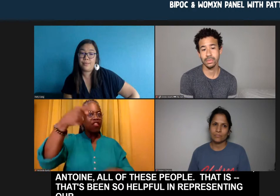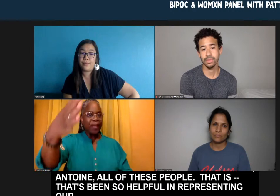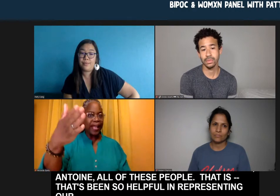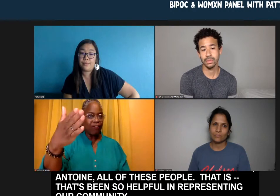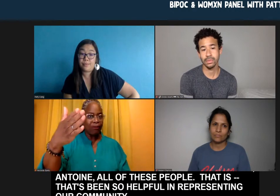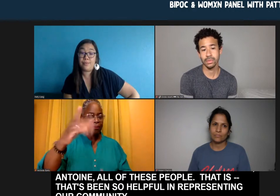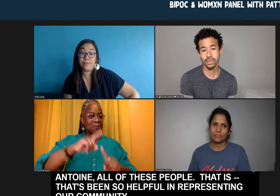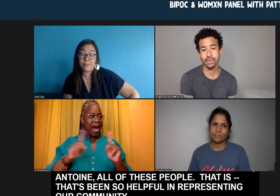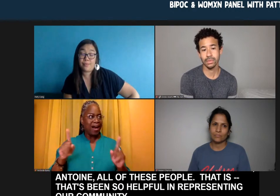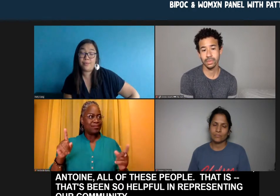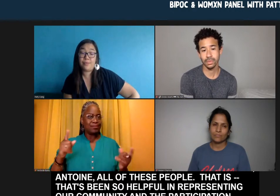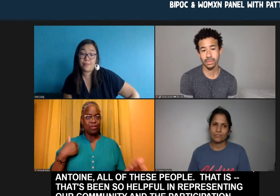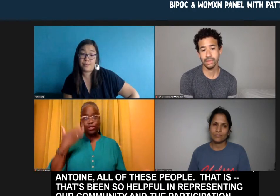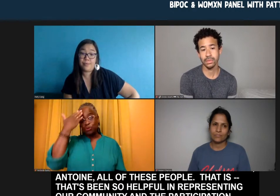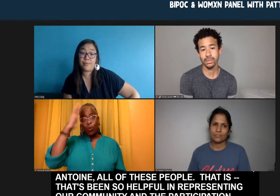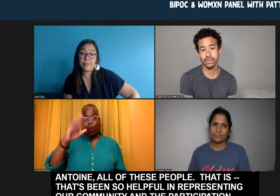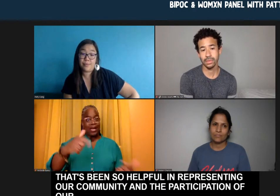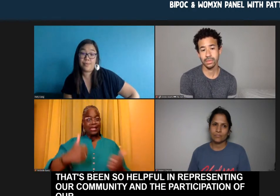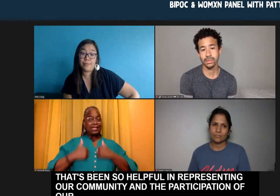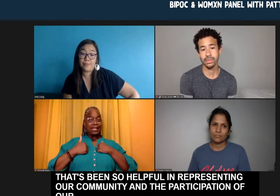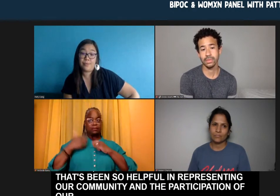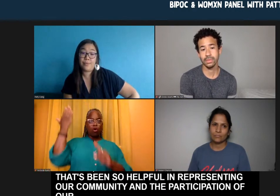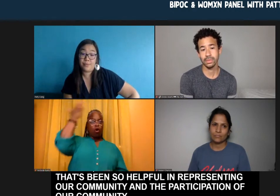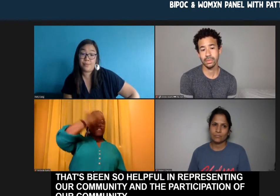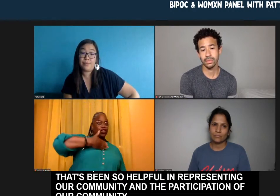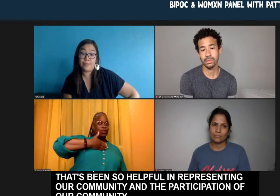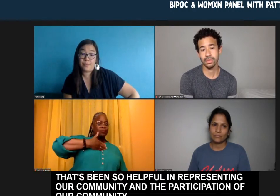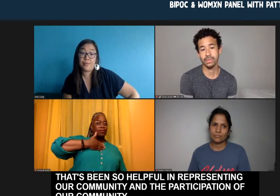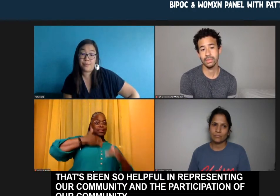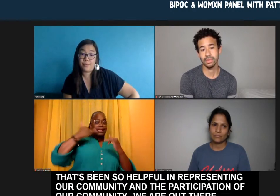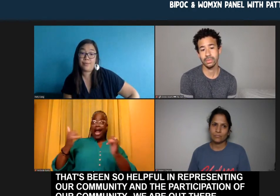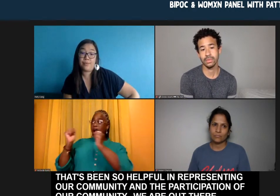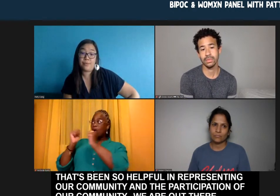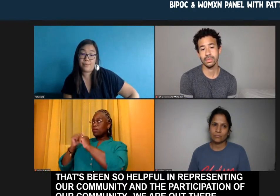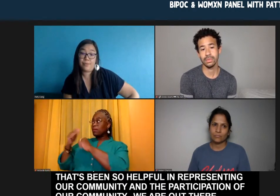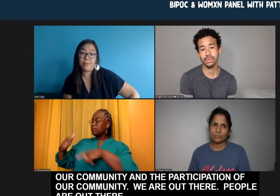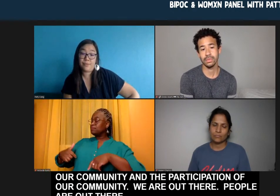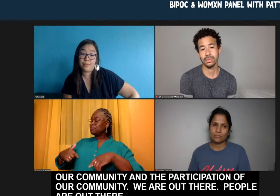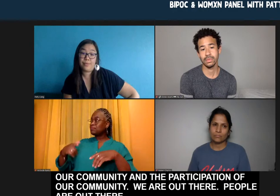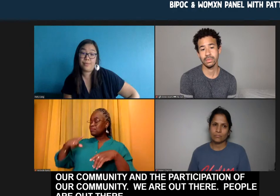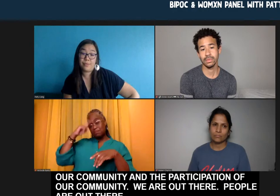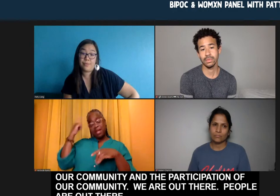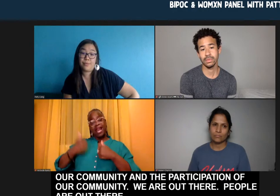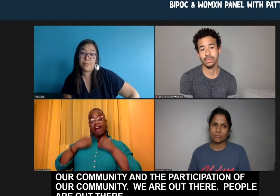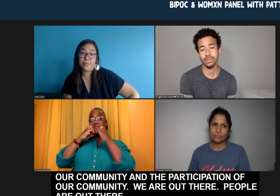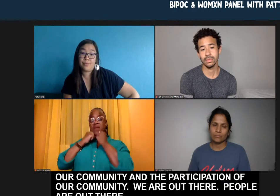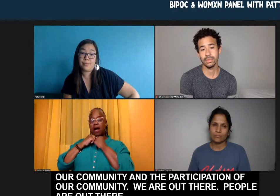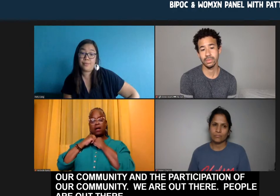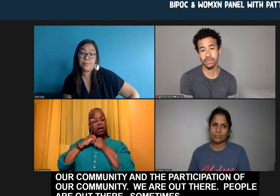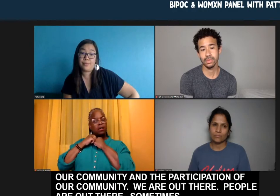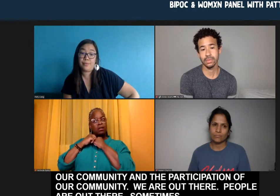participation of our community, because we are out there, people are out there, but you know, sometimes people are